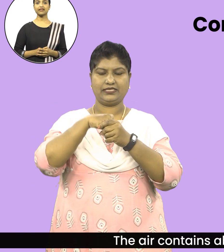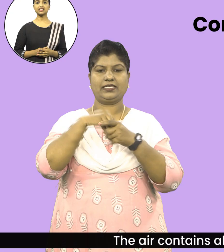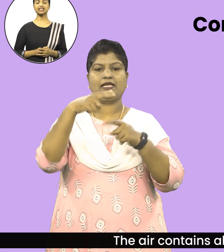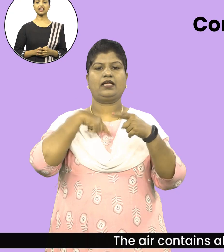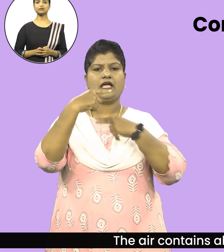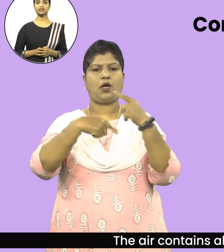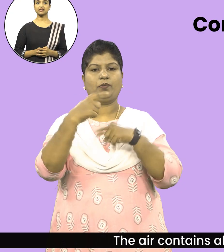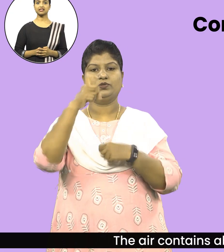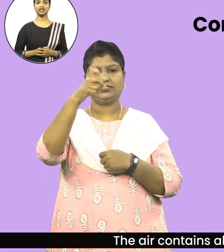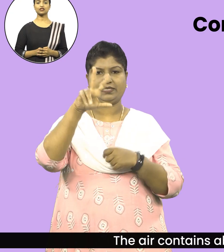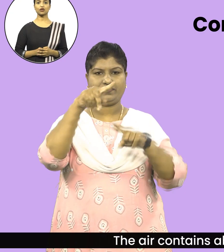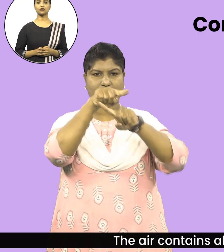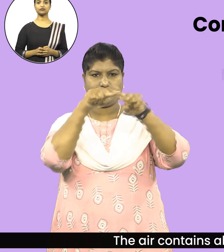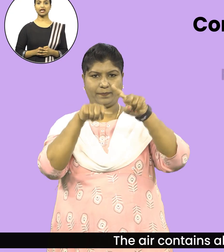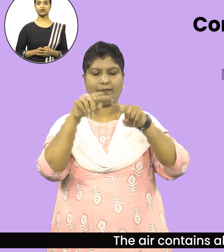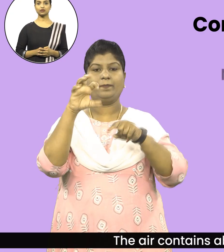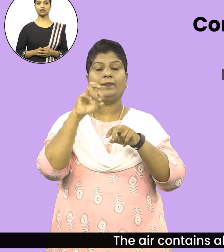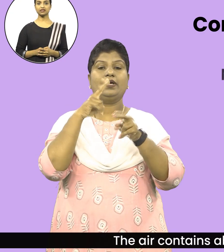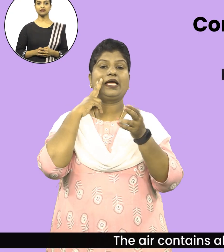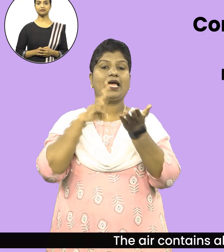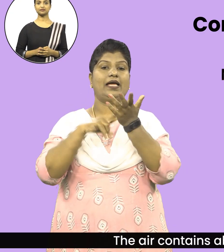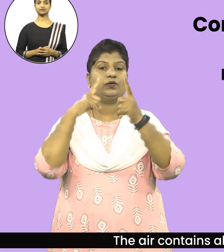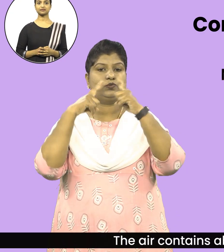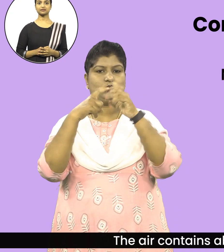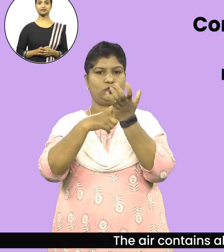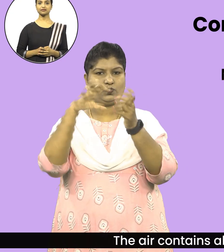about 78% of nitrogen,